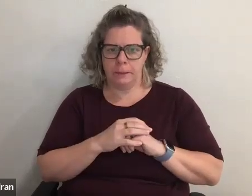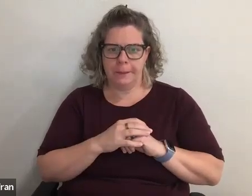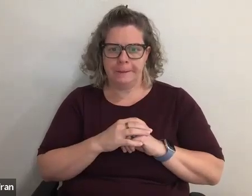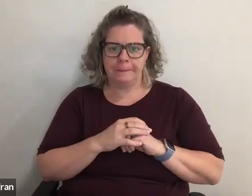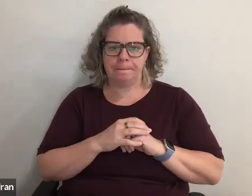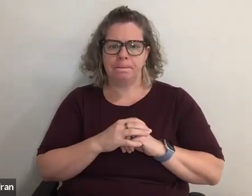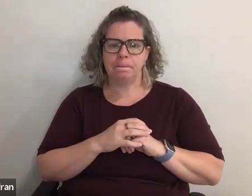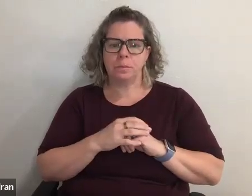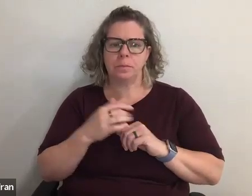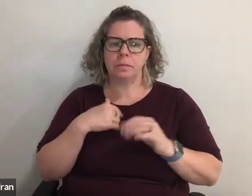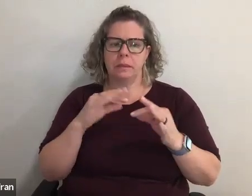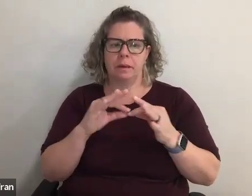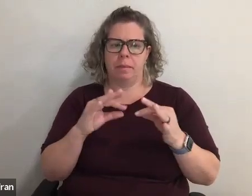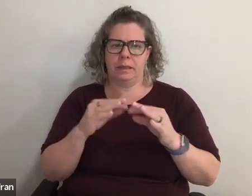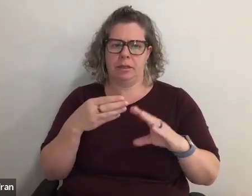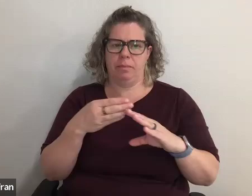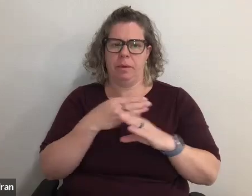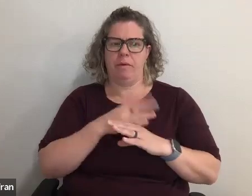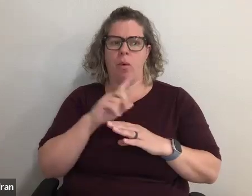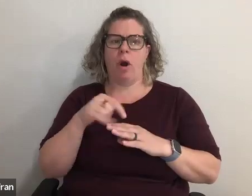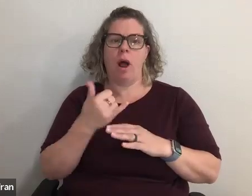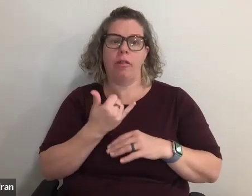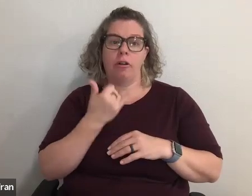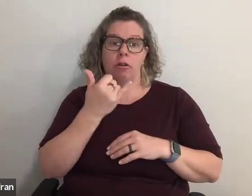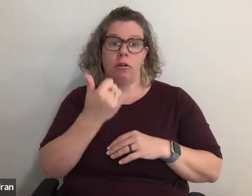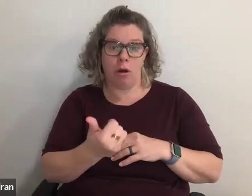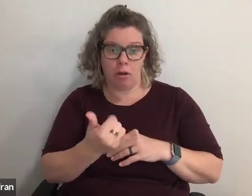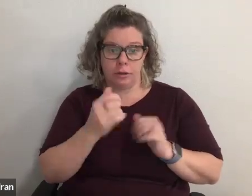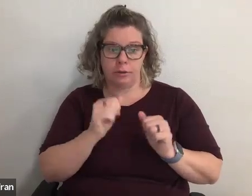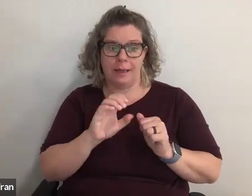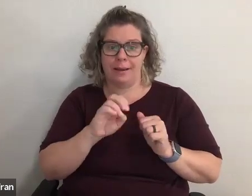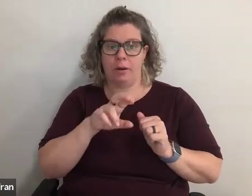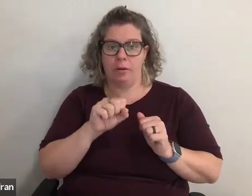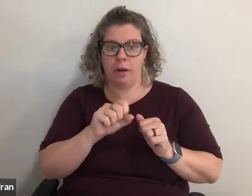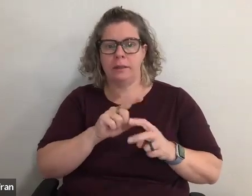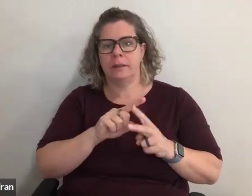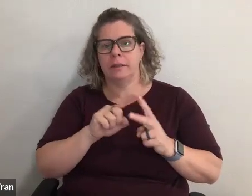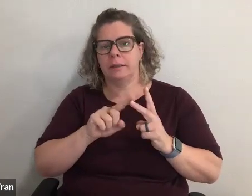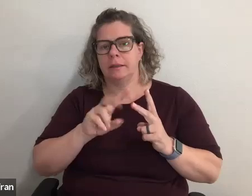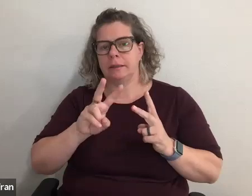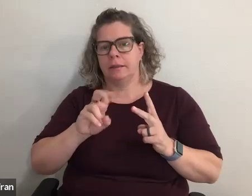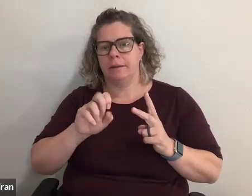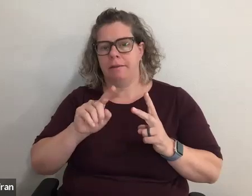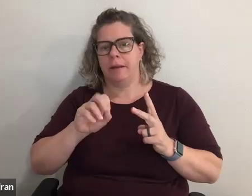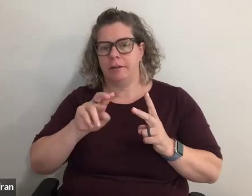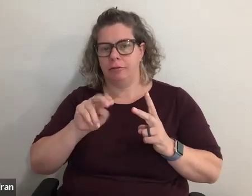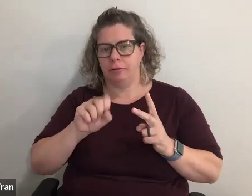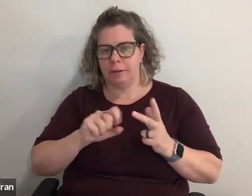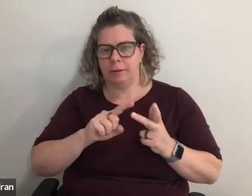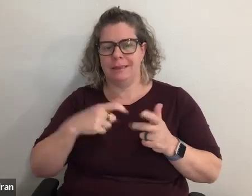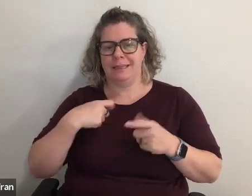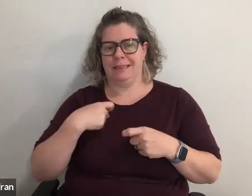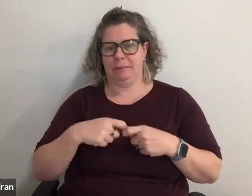And I mentioned before, there's those other lines. And so you can see for the first half of this year, how many contacts we had that